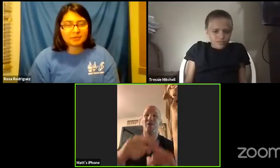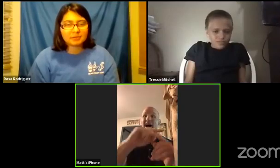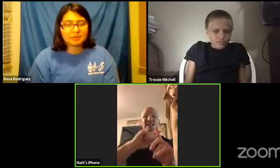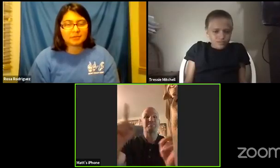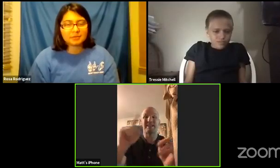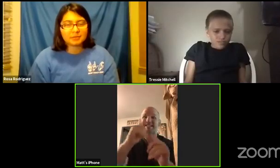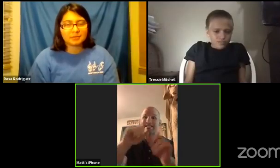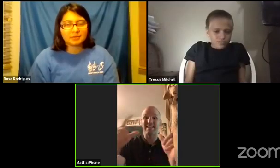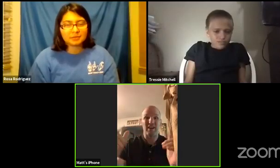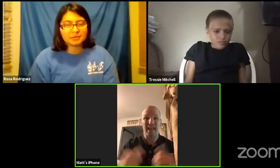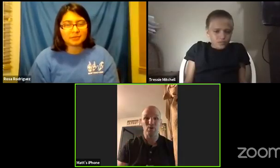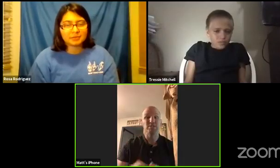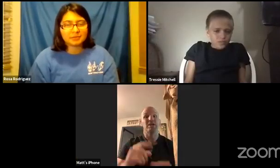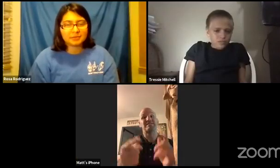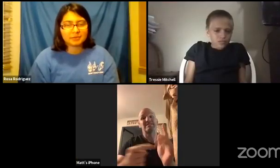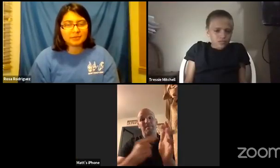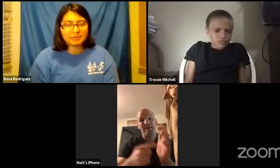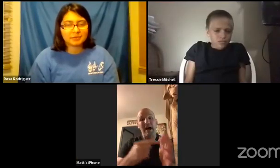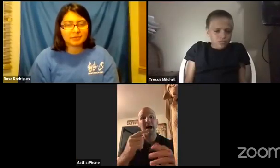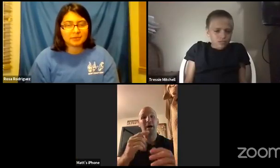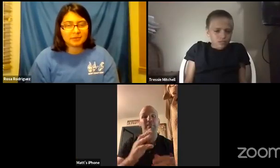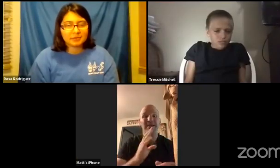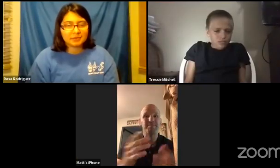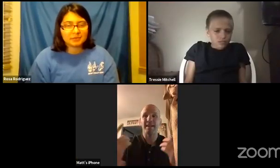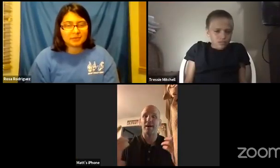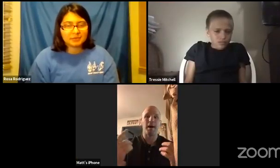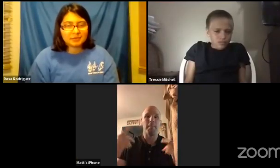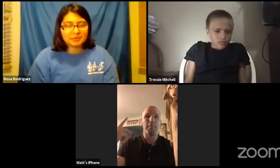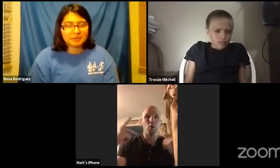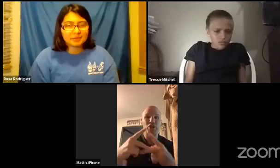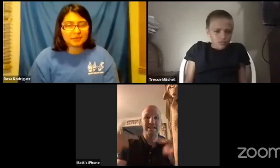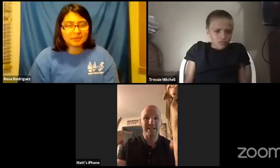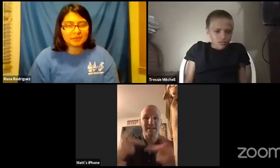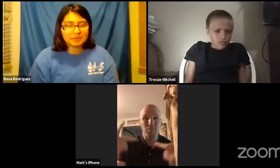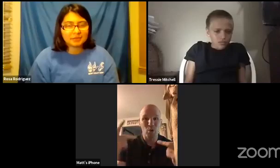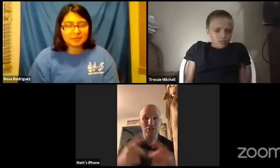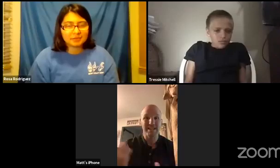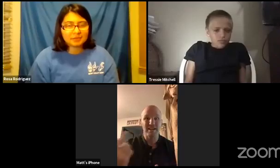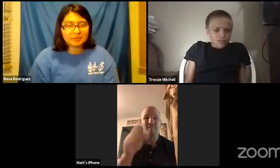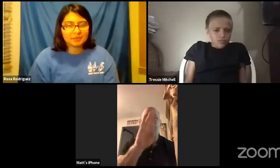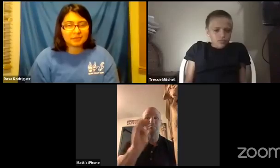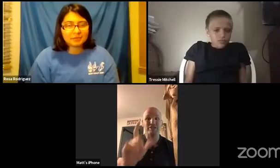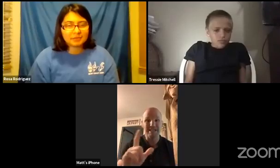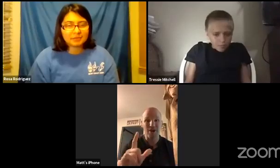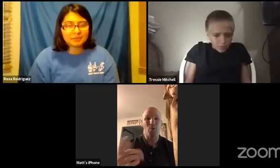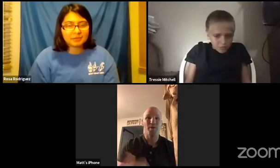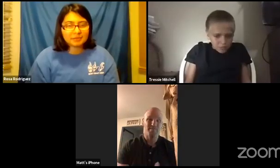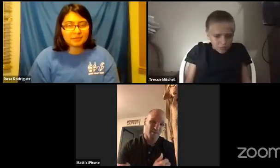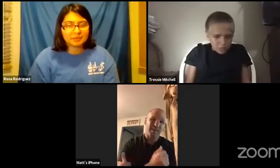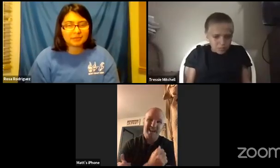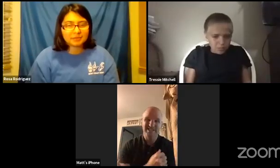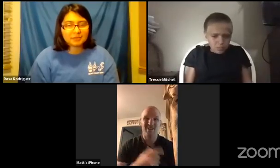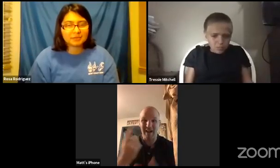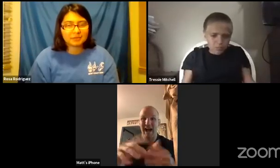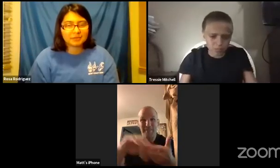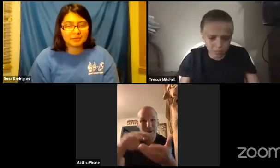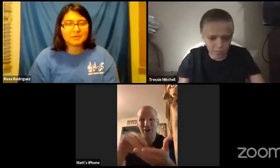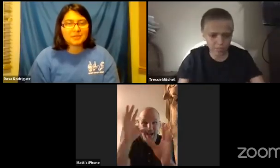I do speak Russian, and I do know Russian sign language, completely different language. So Portuguese, I do know a little